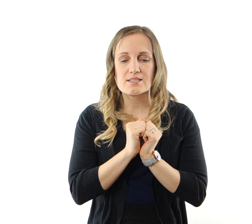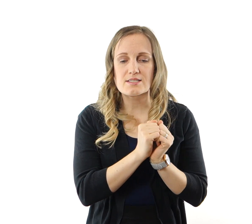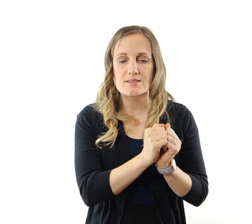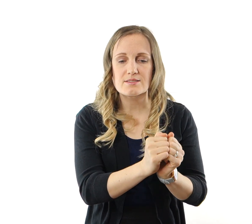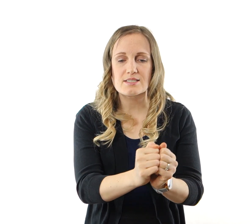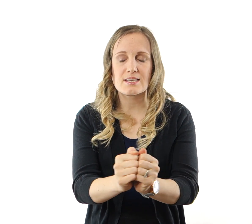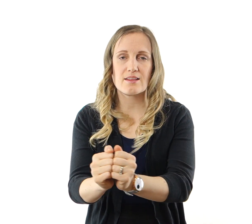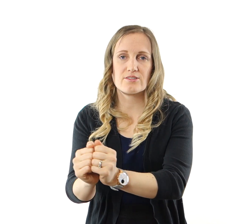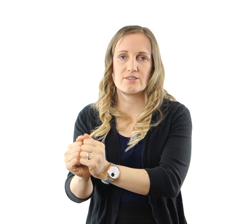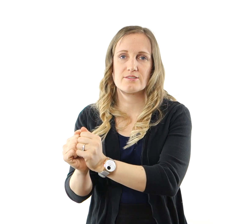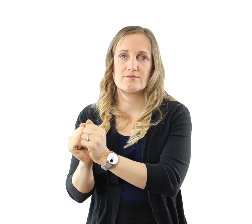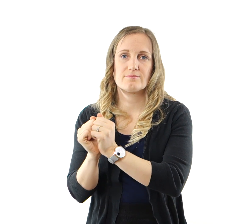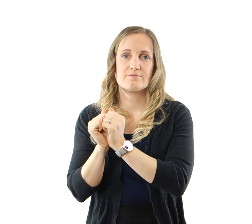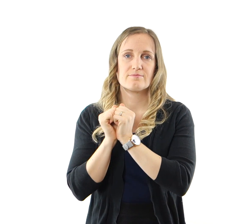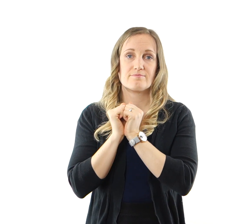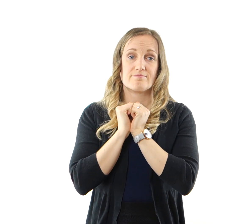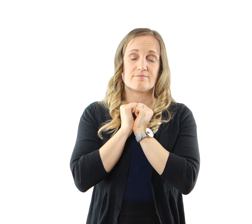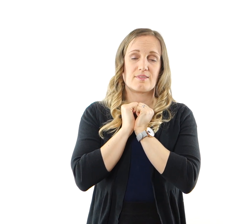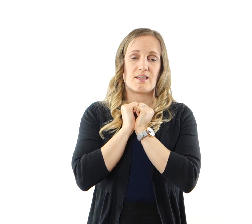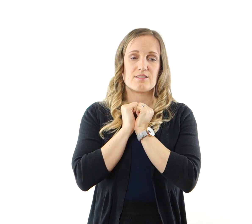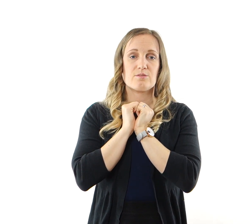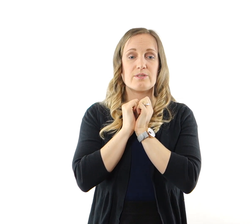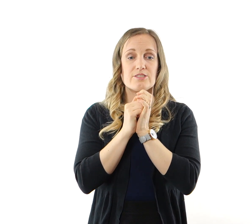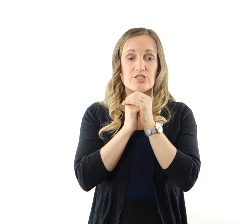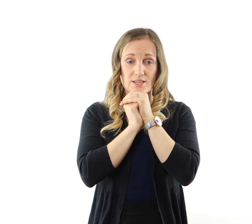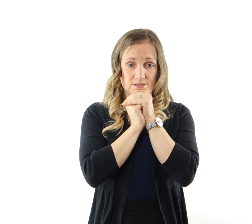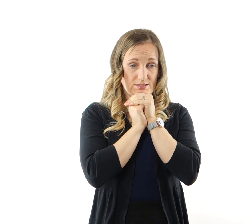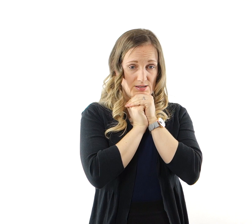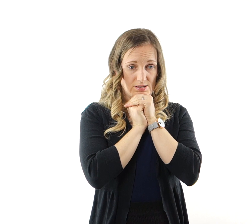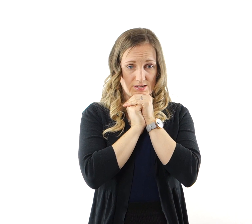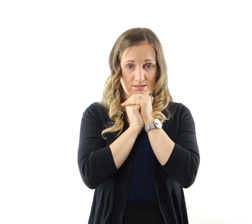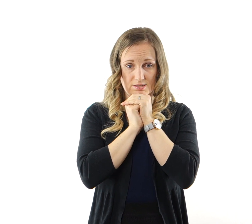this. Together. Okay, so we just signed